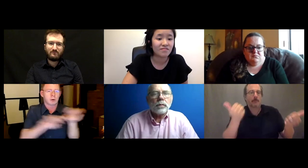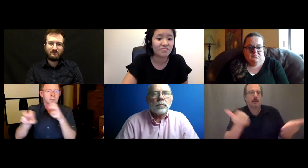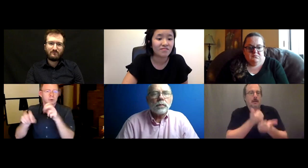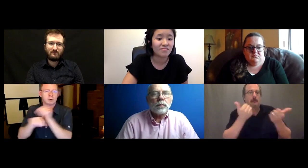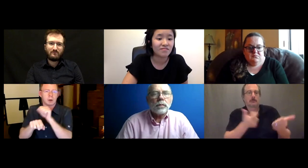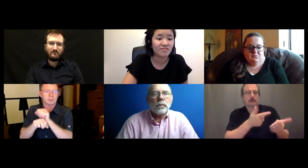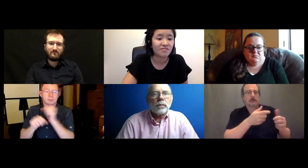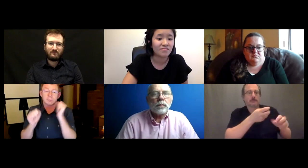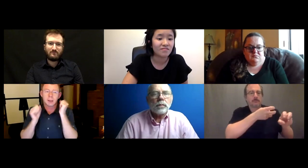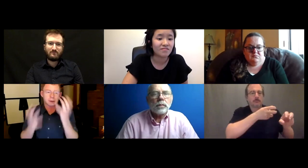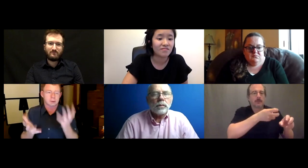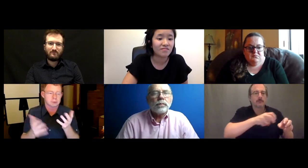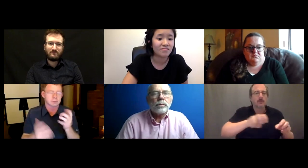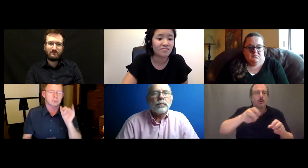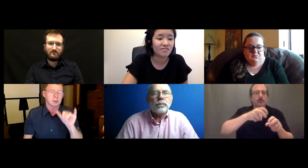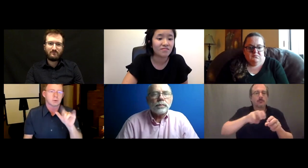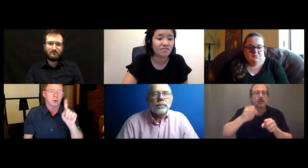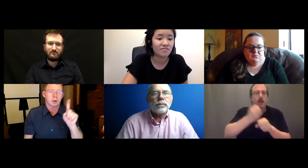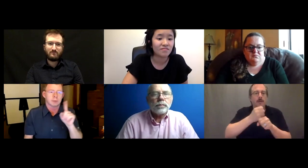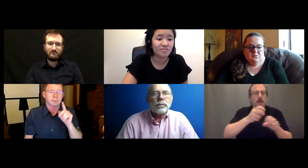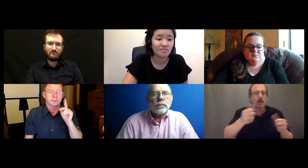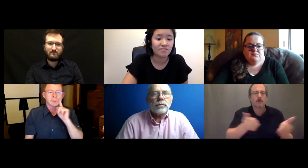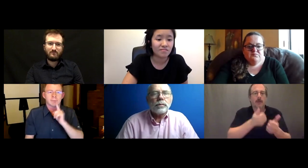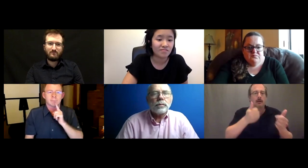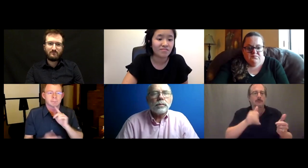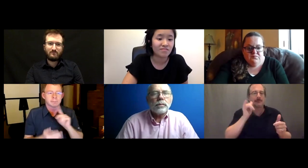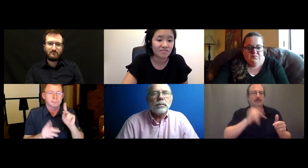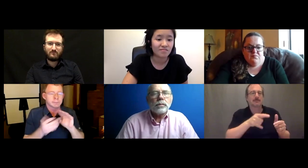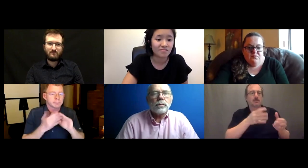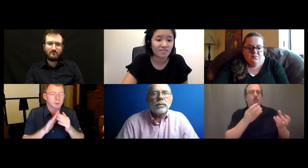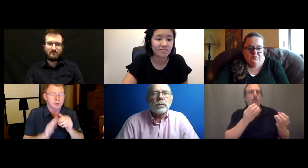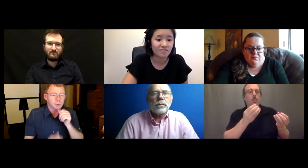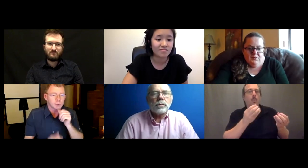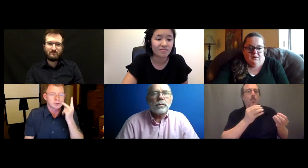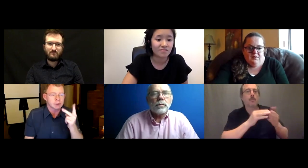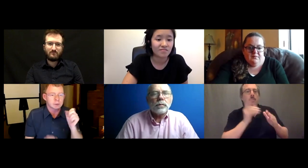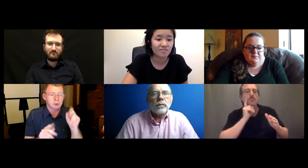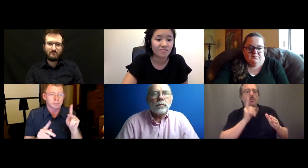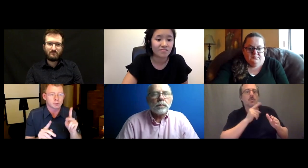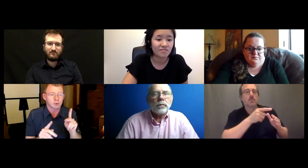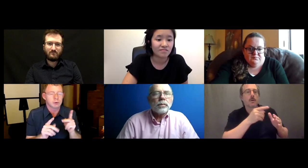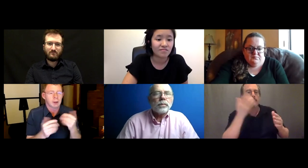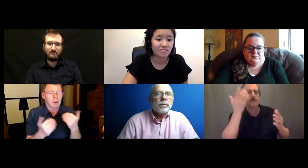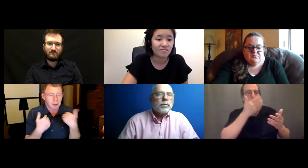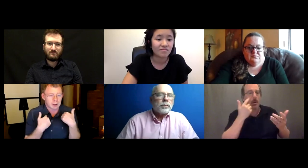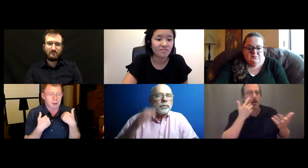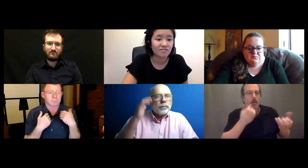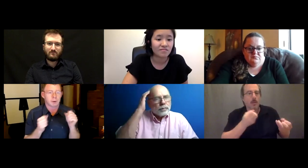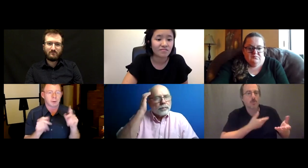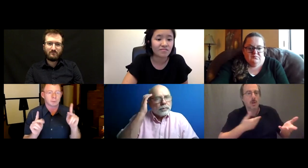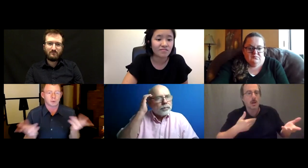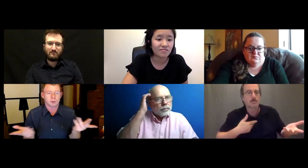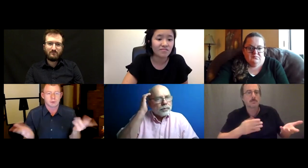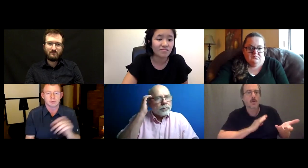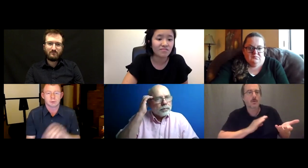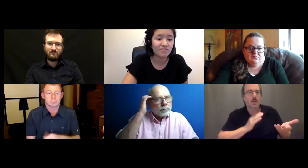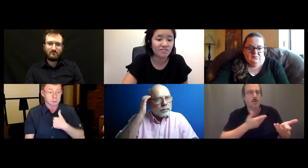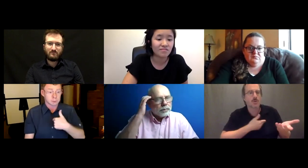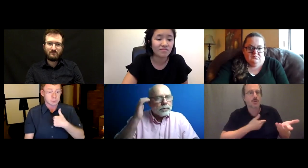wwoof.net, is fantastic, and a lot of the skills you gain there are transferable to jobs. So there are